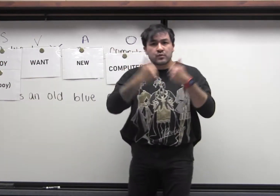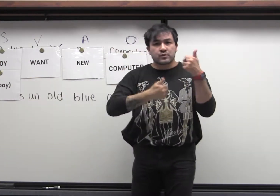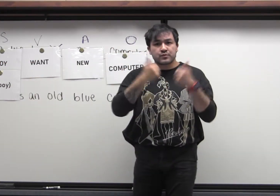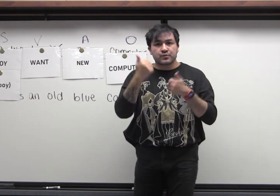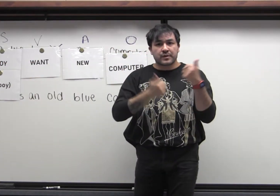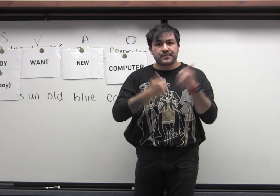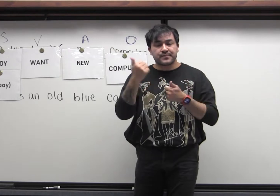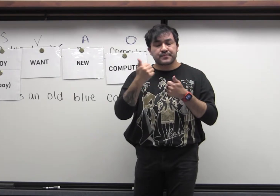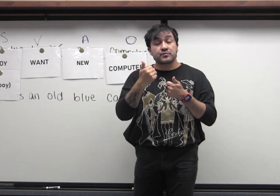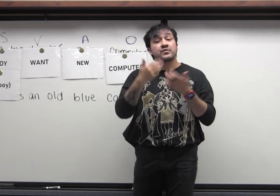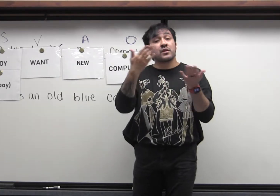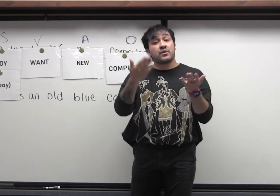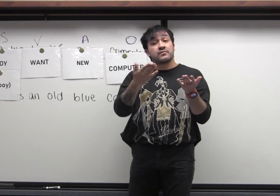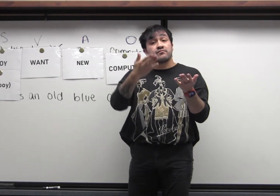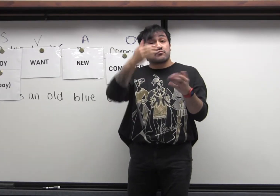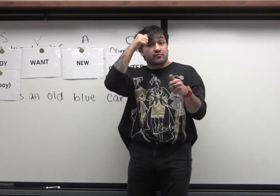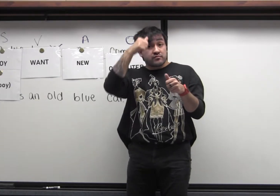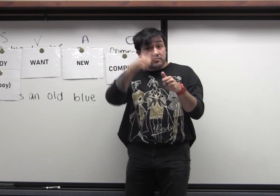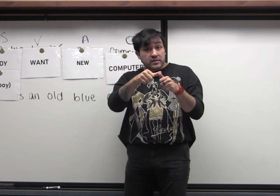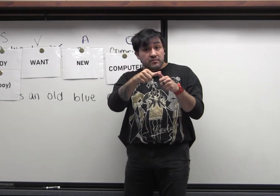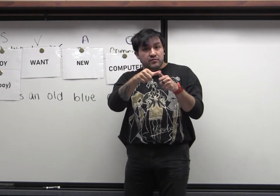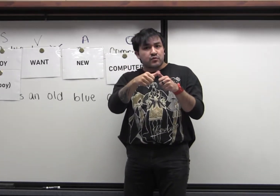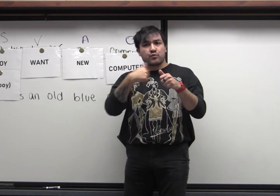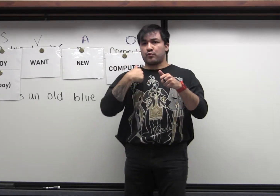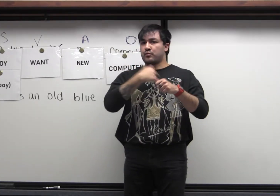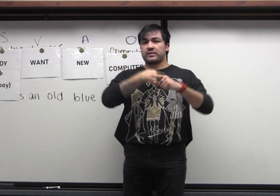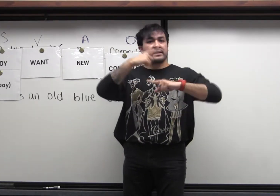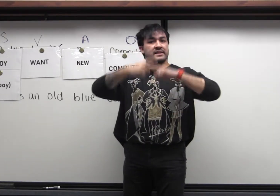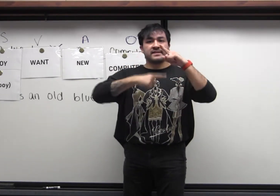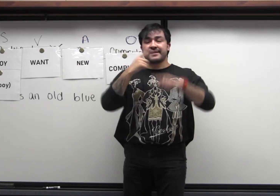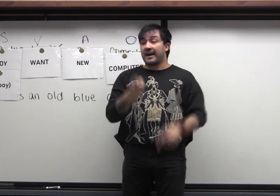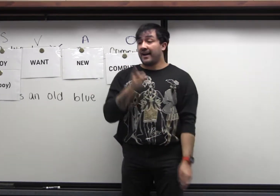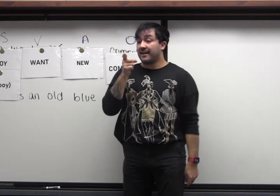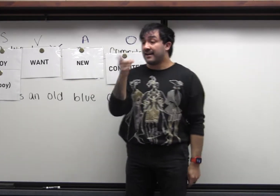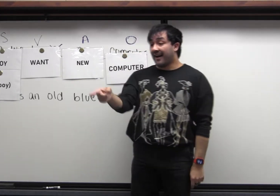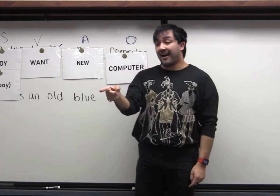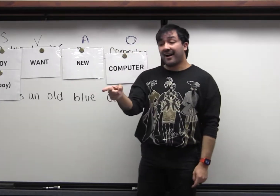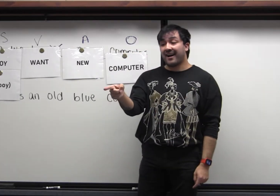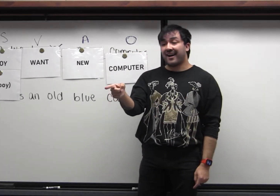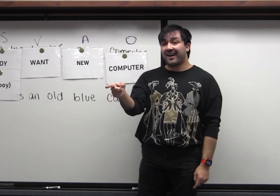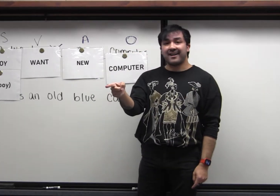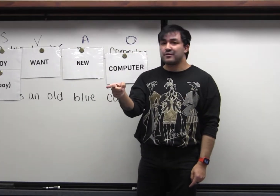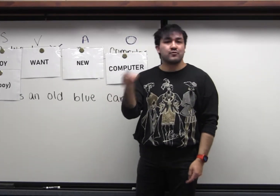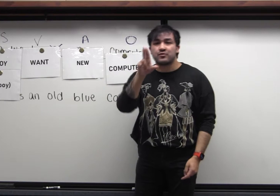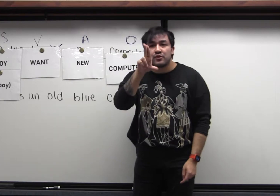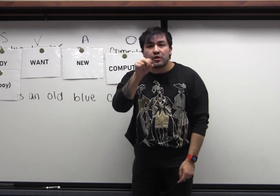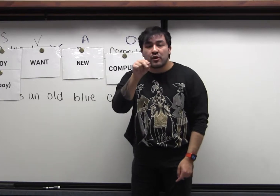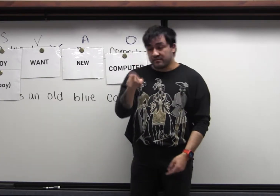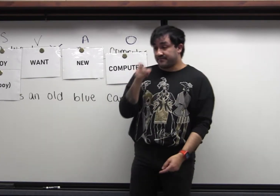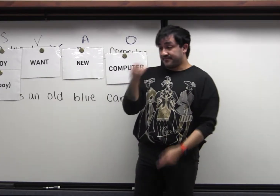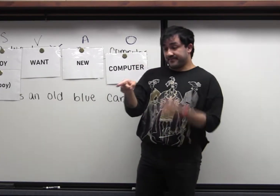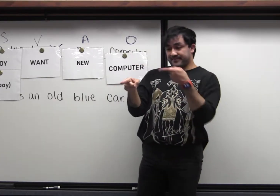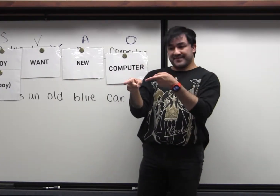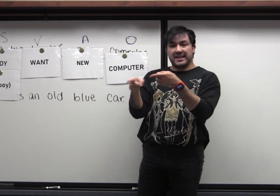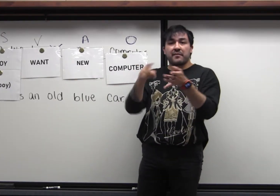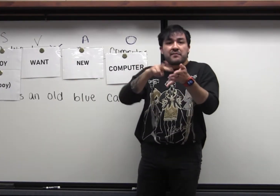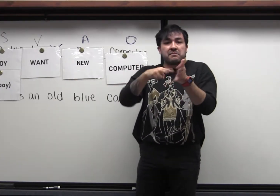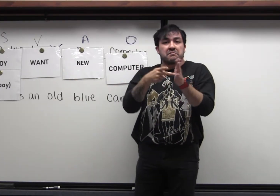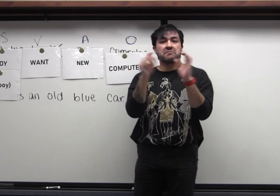So which one do we use? Now, if you remember, we cannot sign and just point to something because that